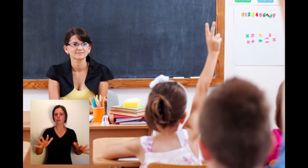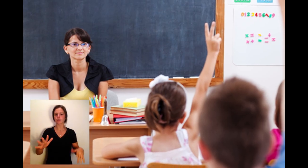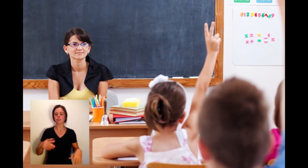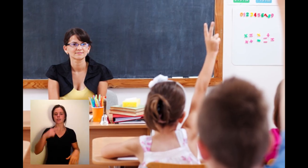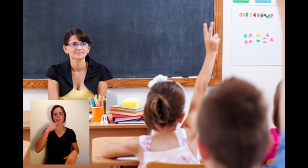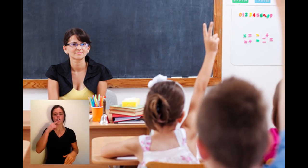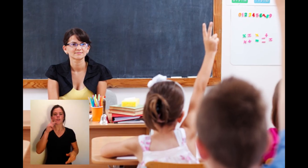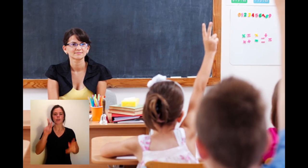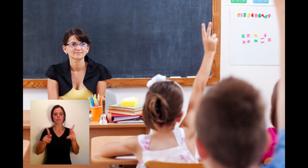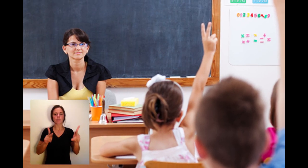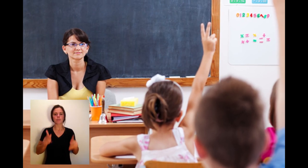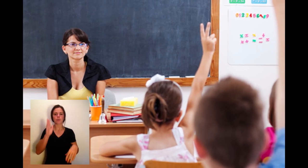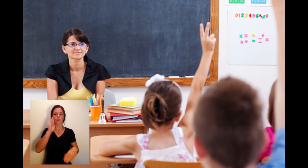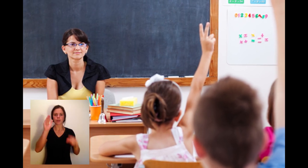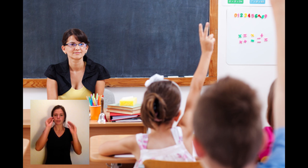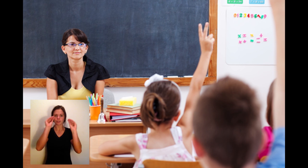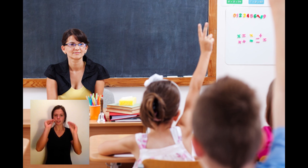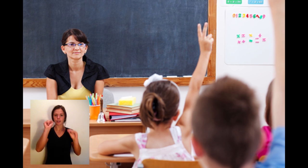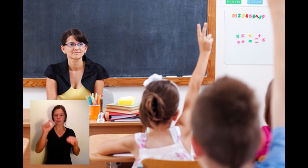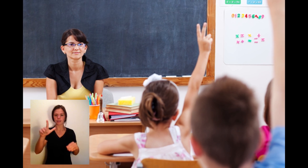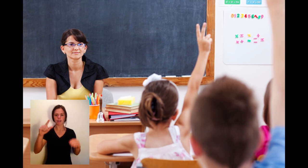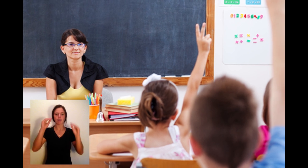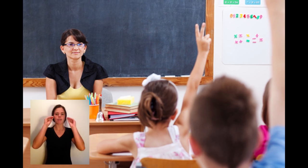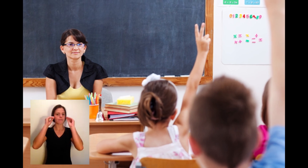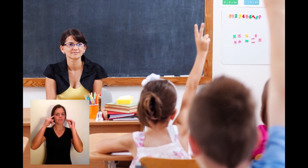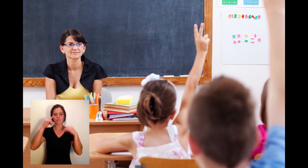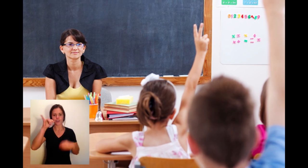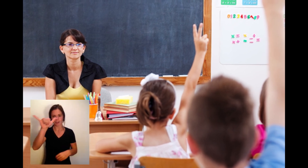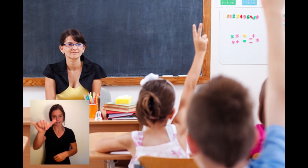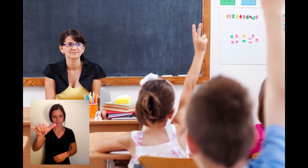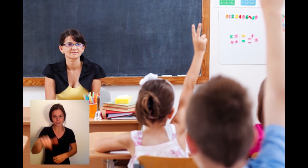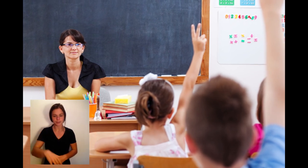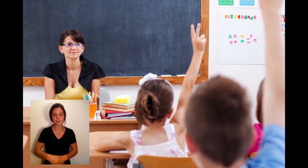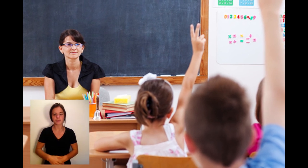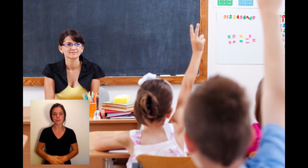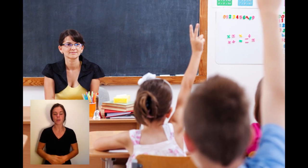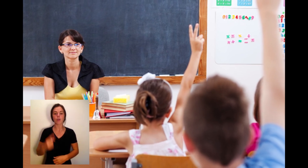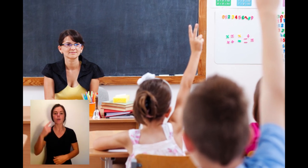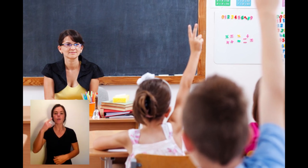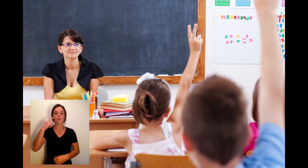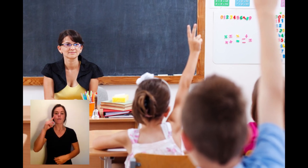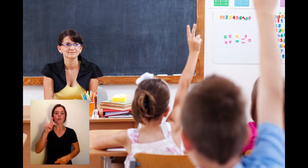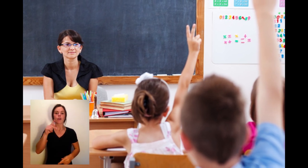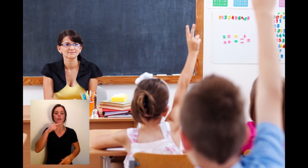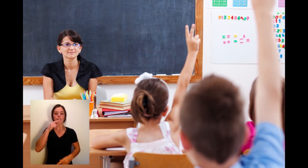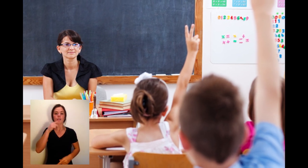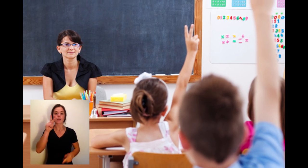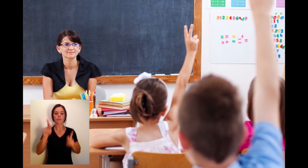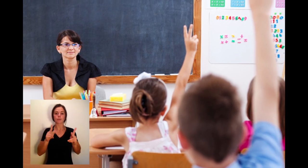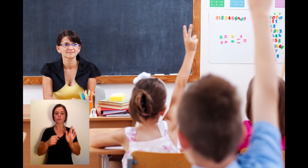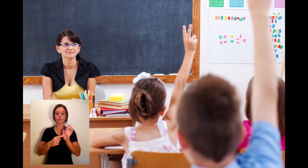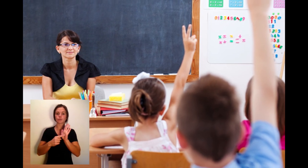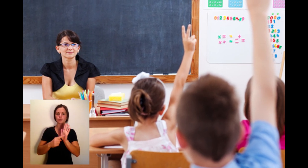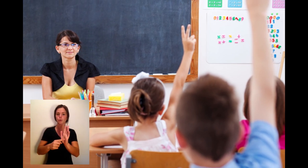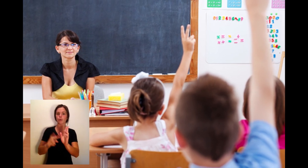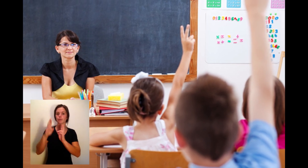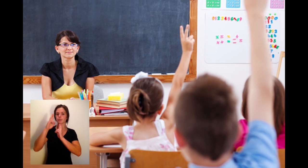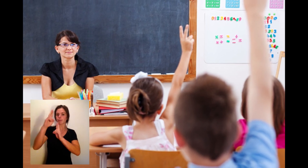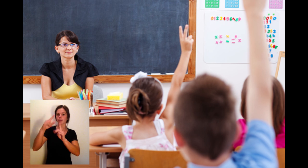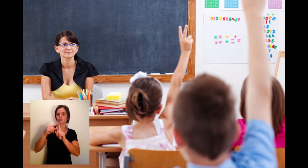In the end, there will always be hearing people teaching ASL. In order to show the proper respect for deaf